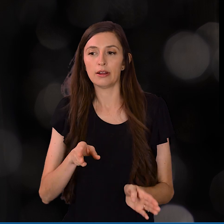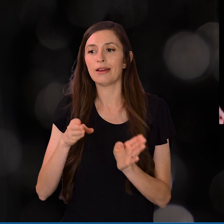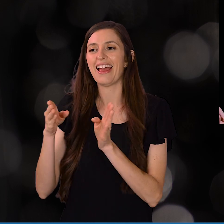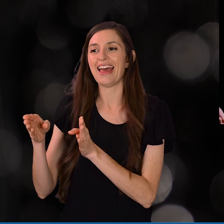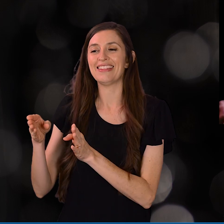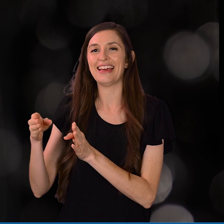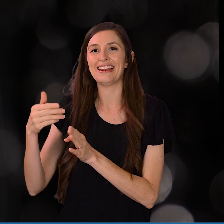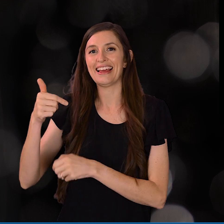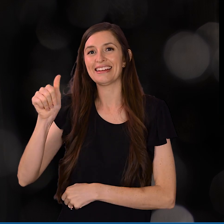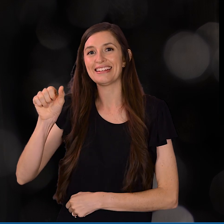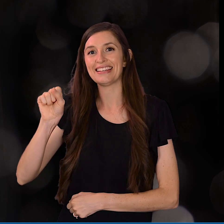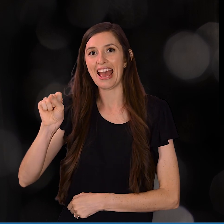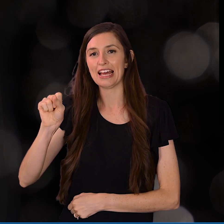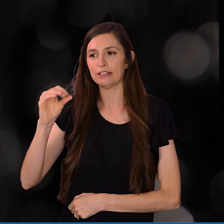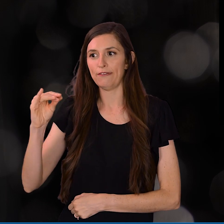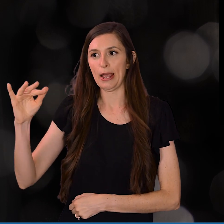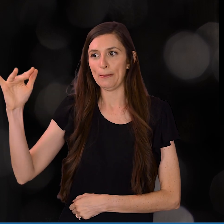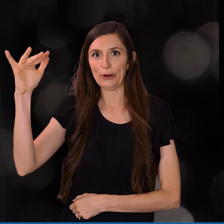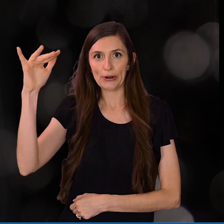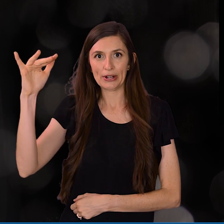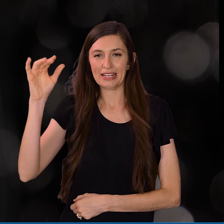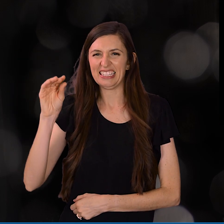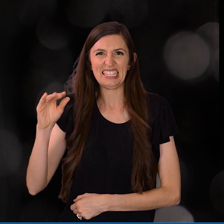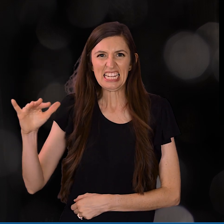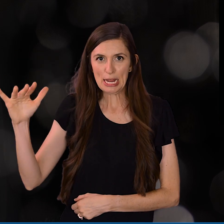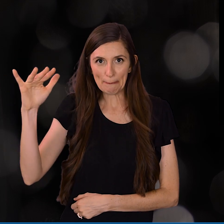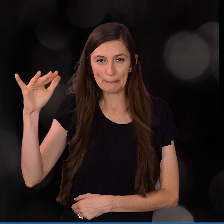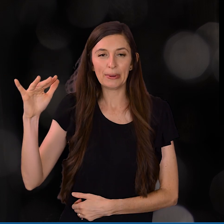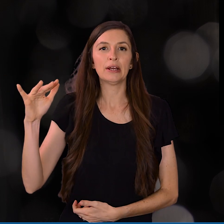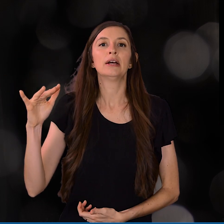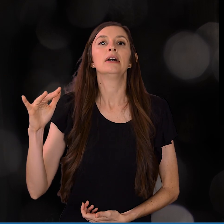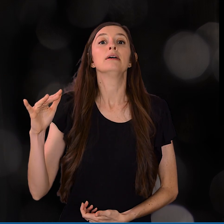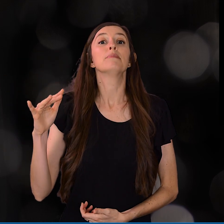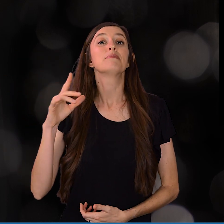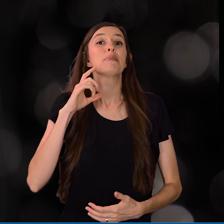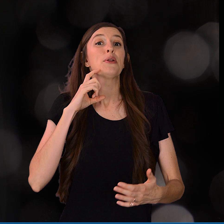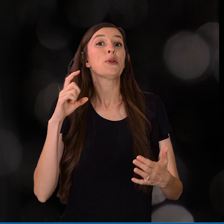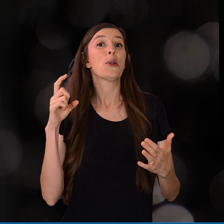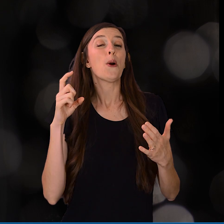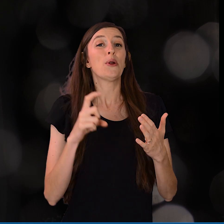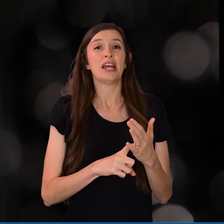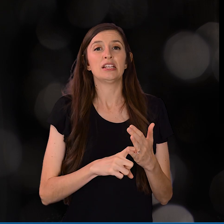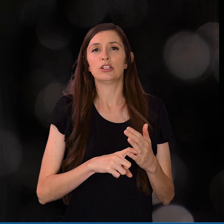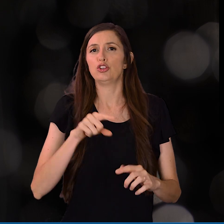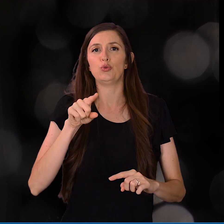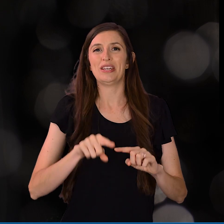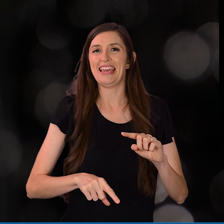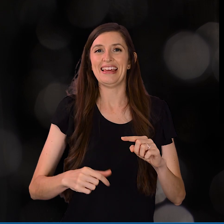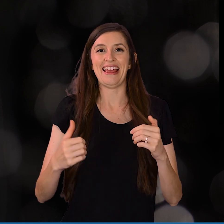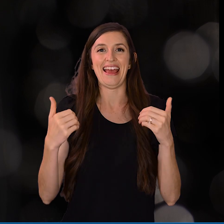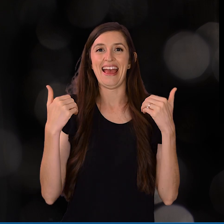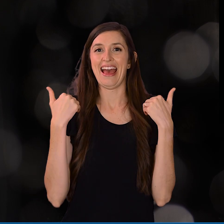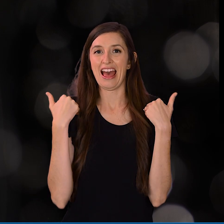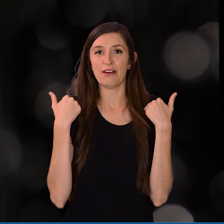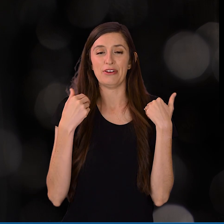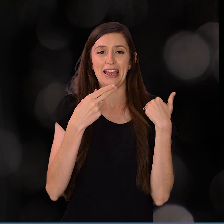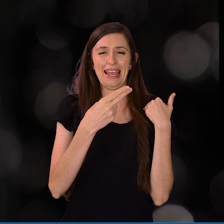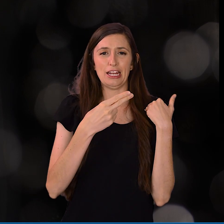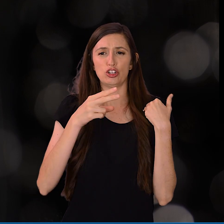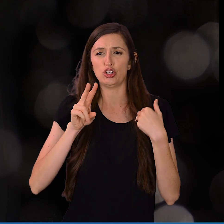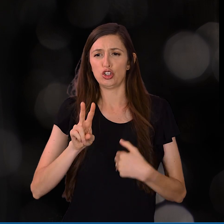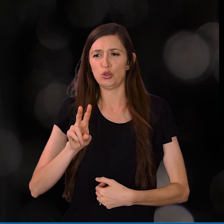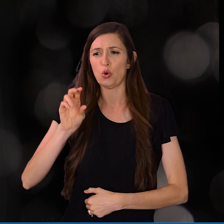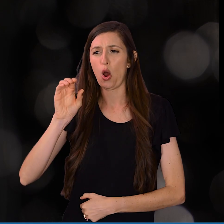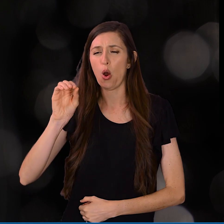different expressions of one molecular compound, H2O. But notice in that you cannot have